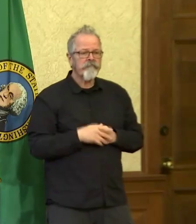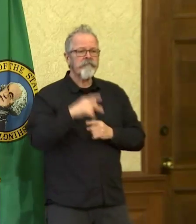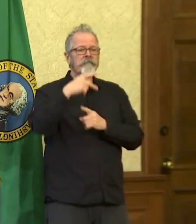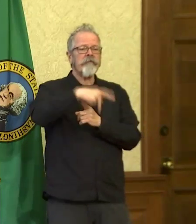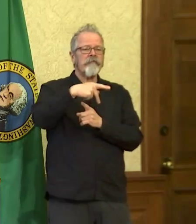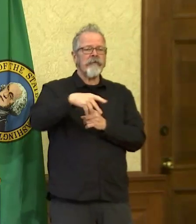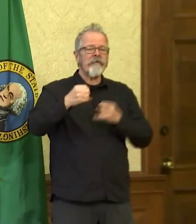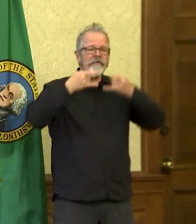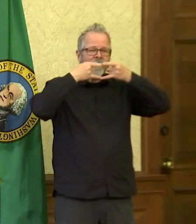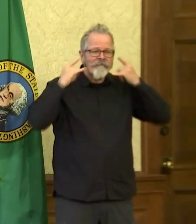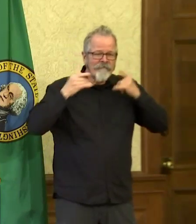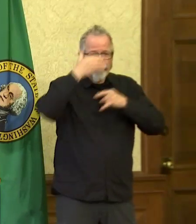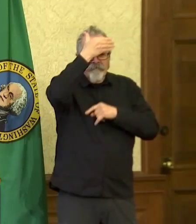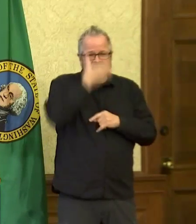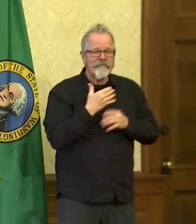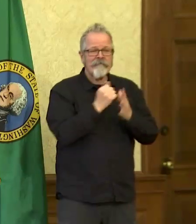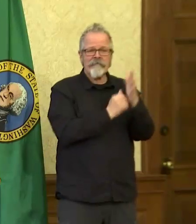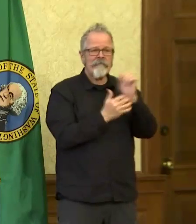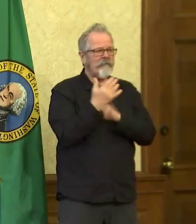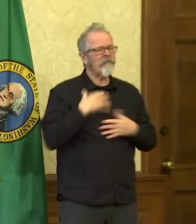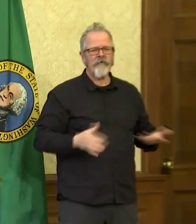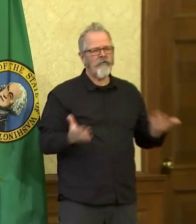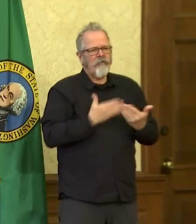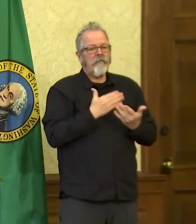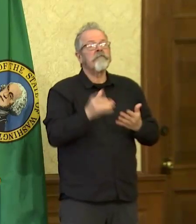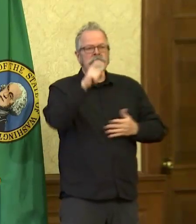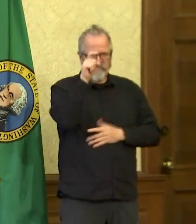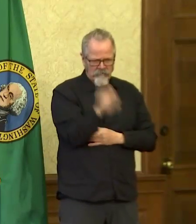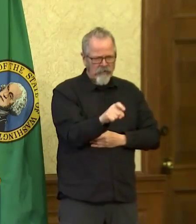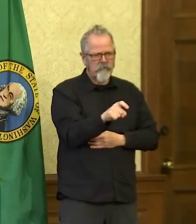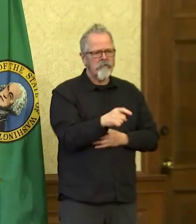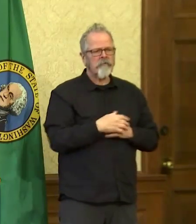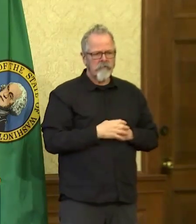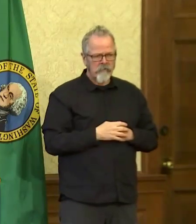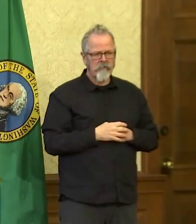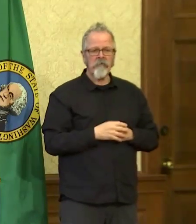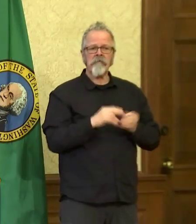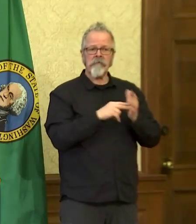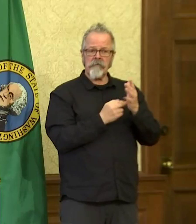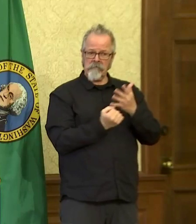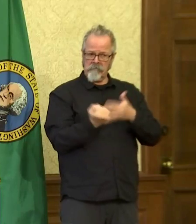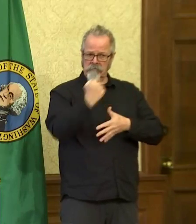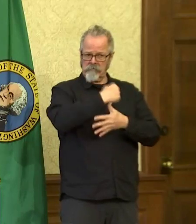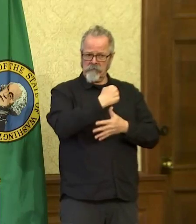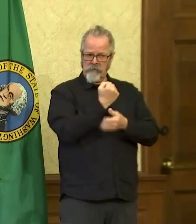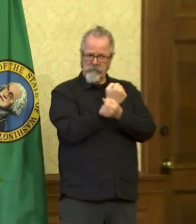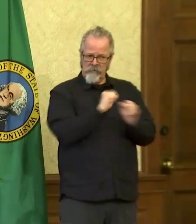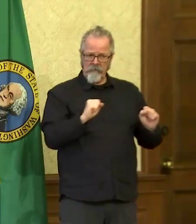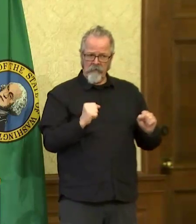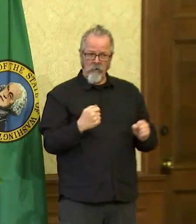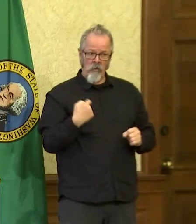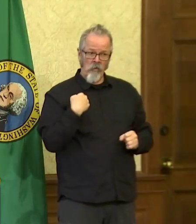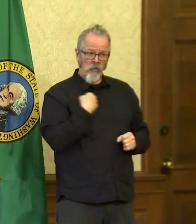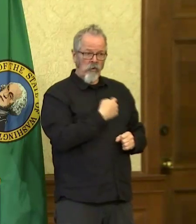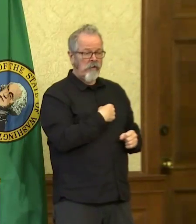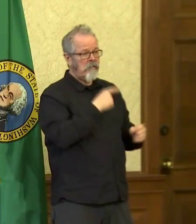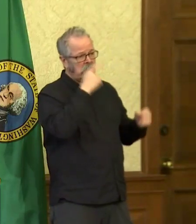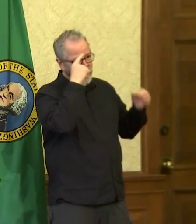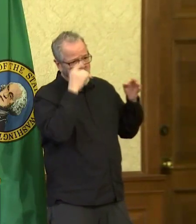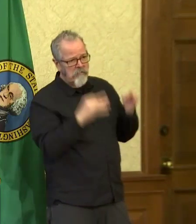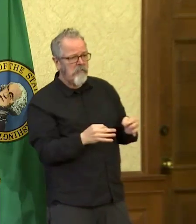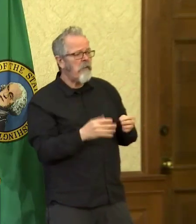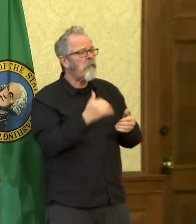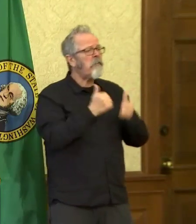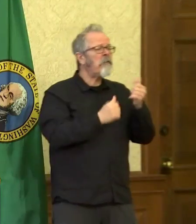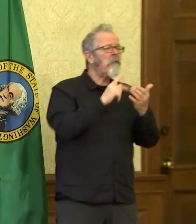focused on safety, and we quickly got away from talking about project by project and delineating that way and focusing just